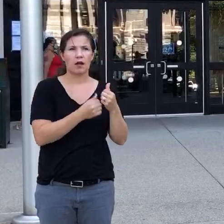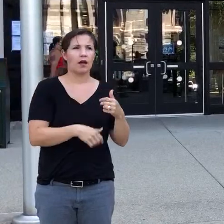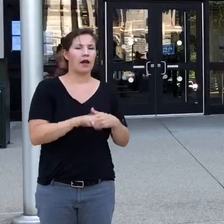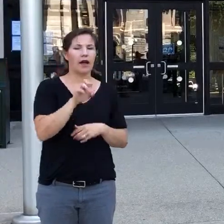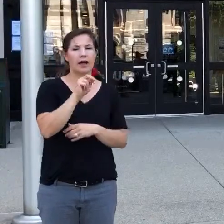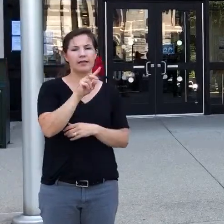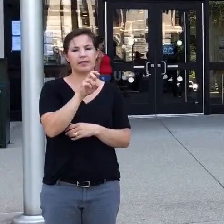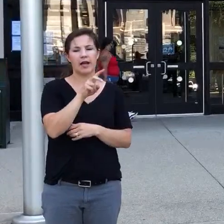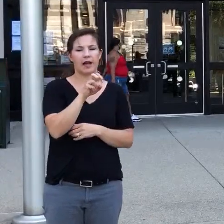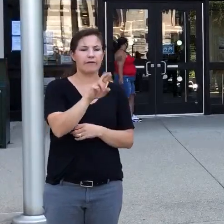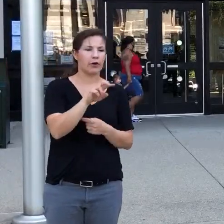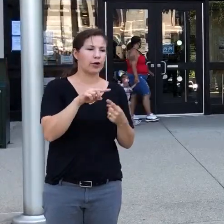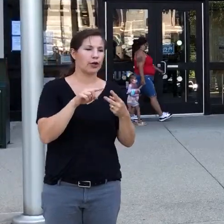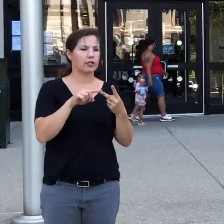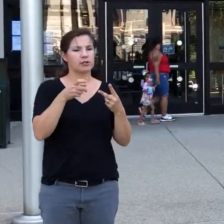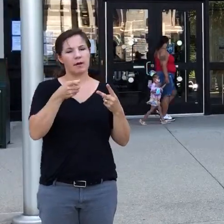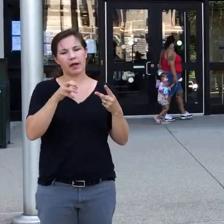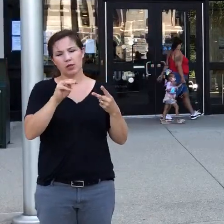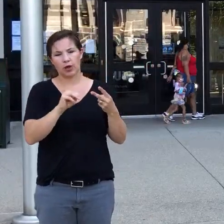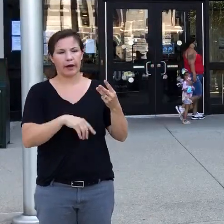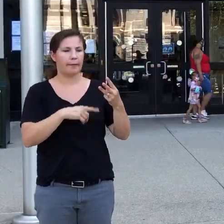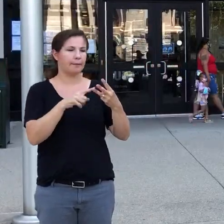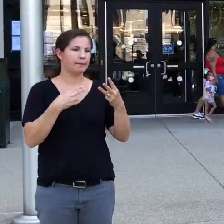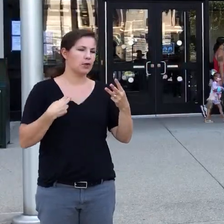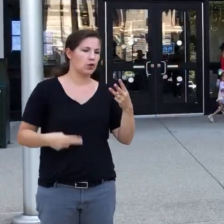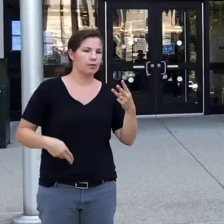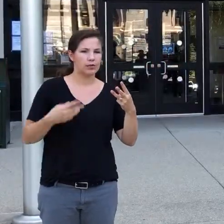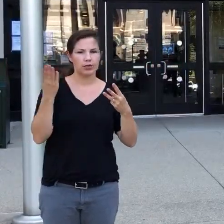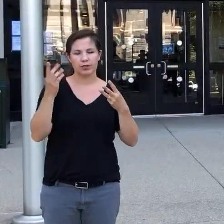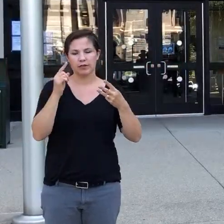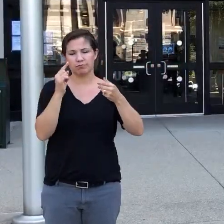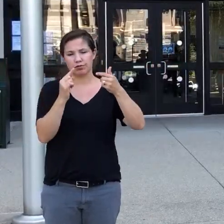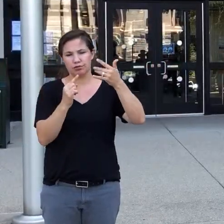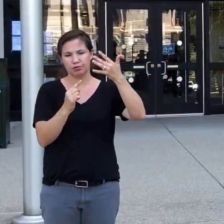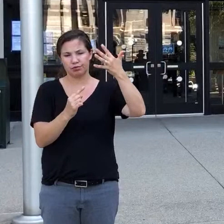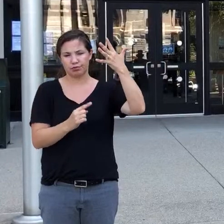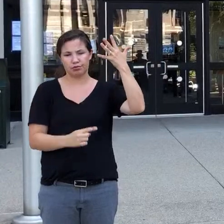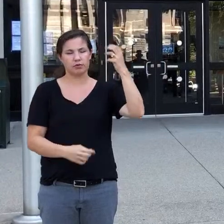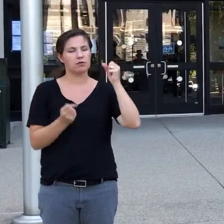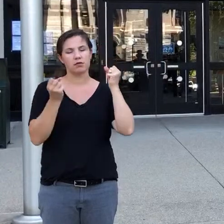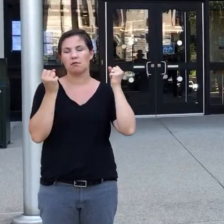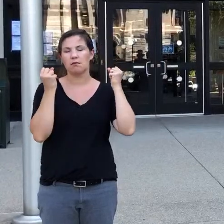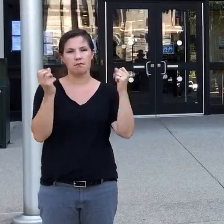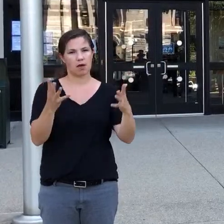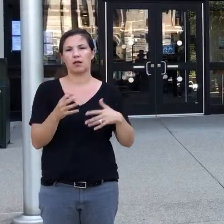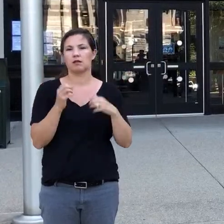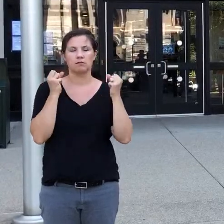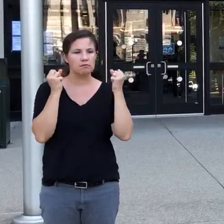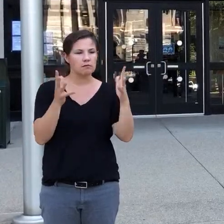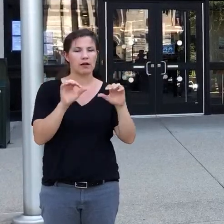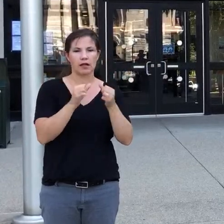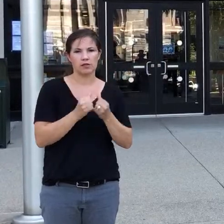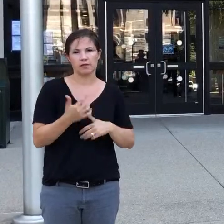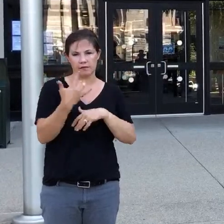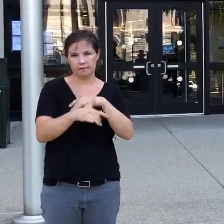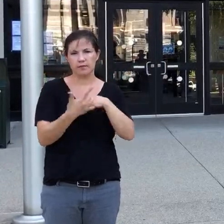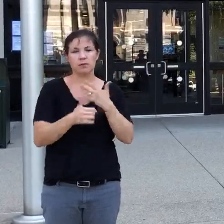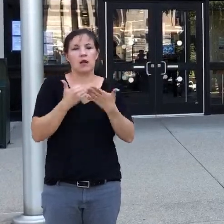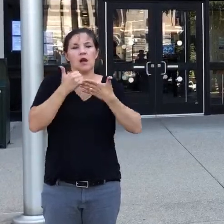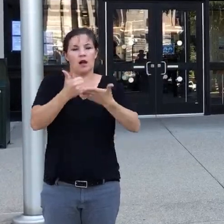Self, Spectrum, Human Services, Horizons. They're all out there. Save the Michaels has come along as really kind of a vehicle